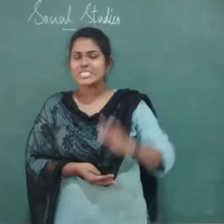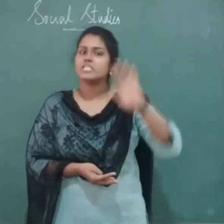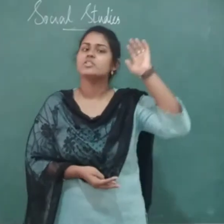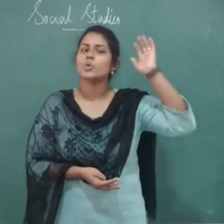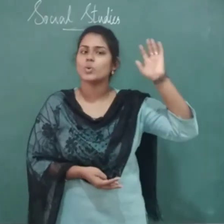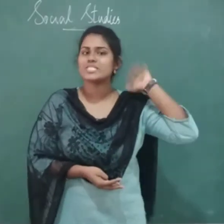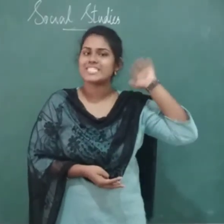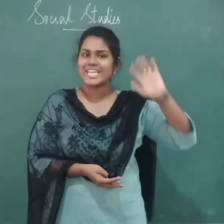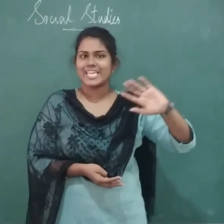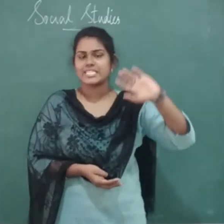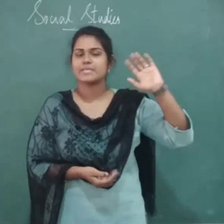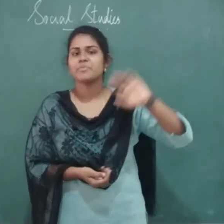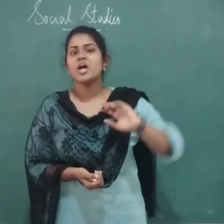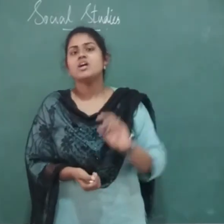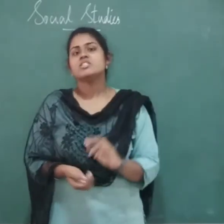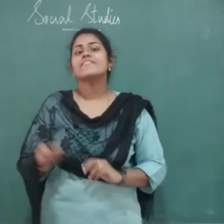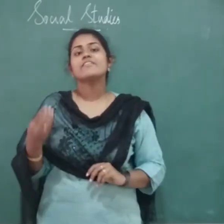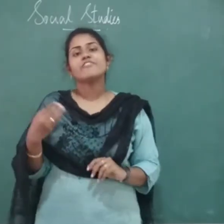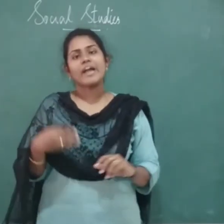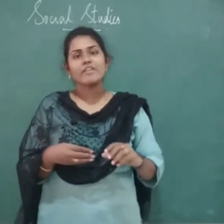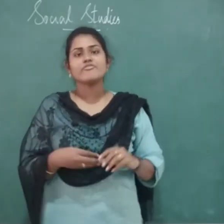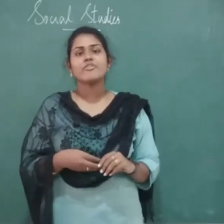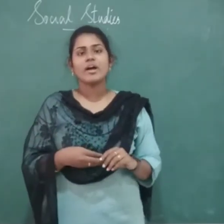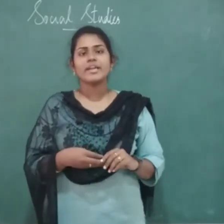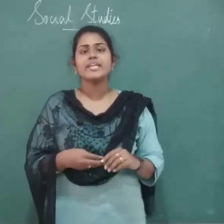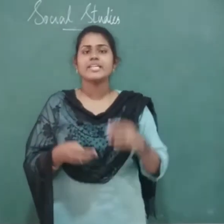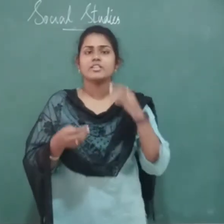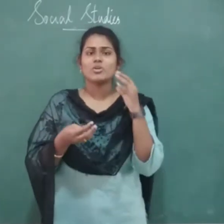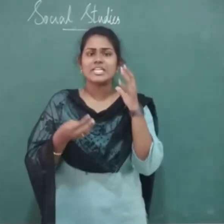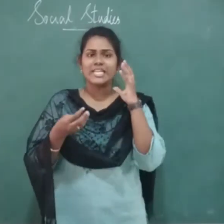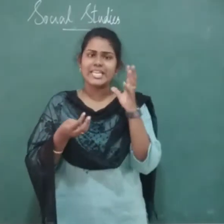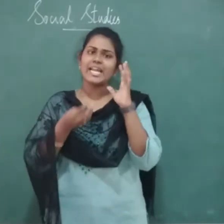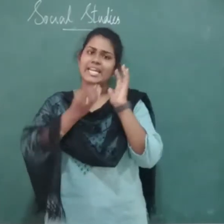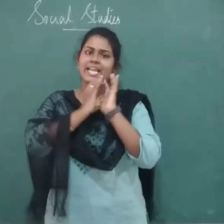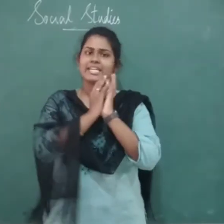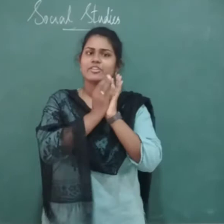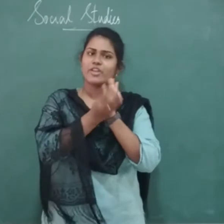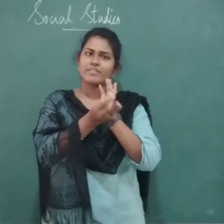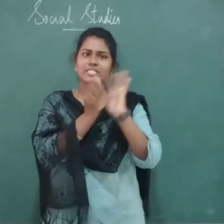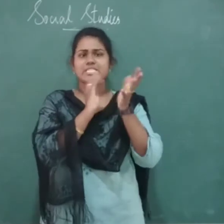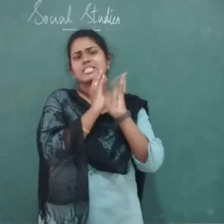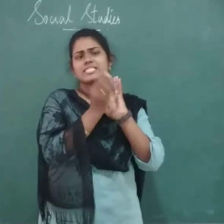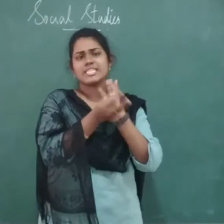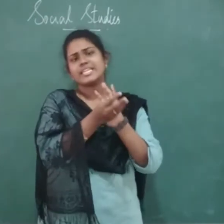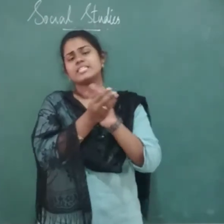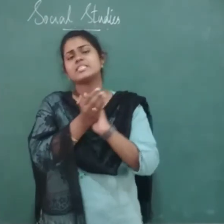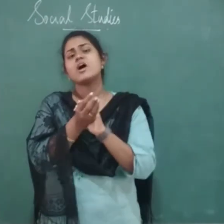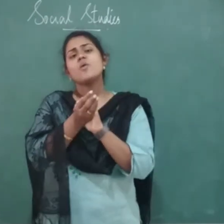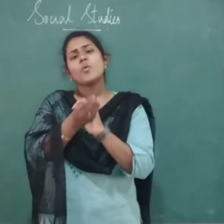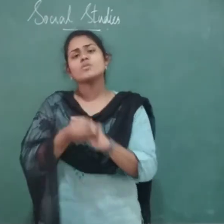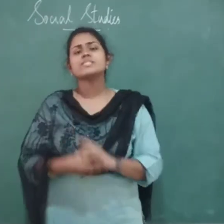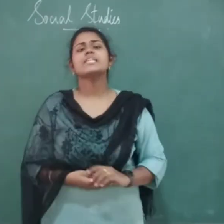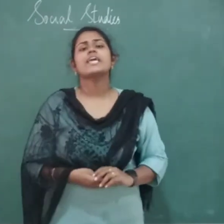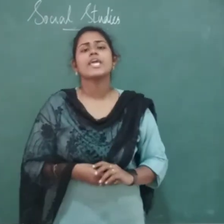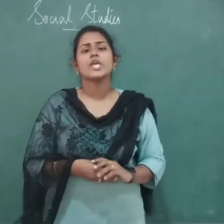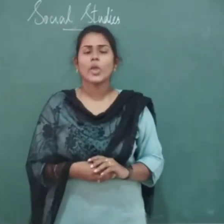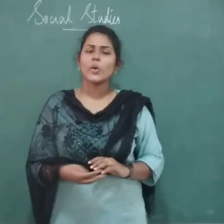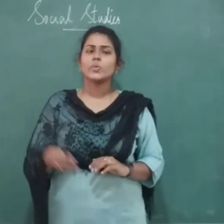in those days. So we can find though in that engravings, in the seals, mostly they